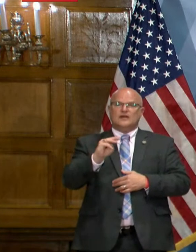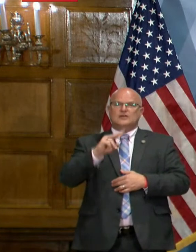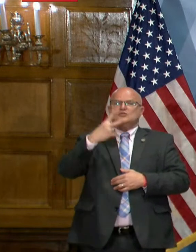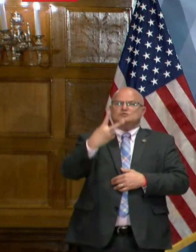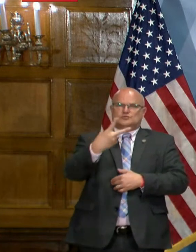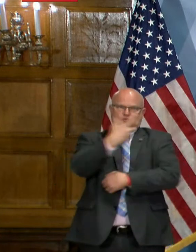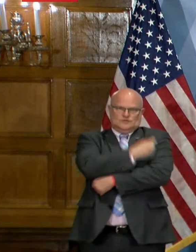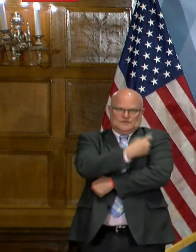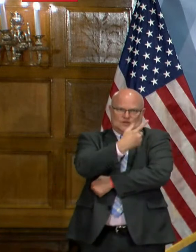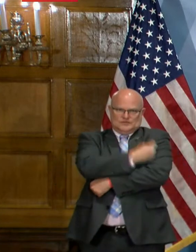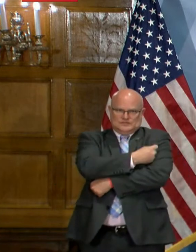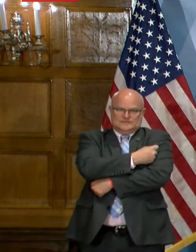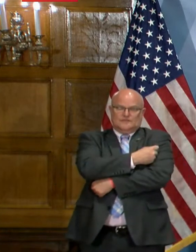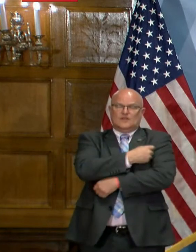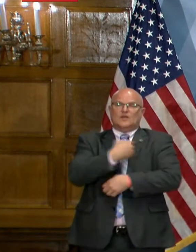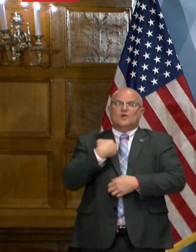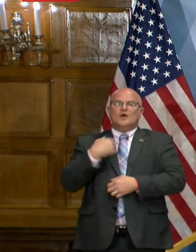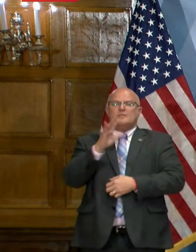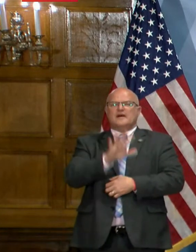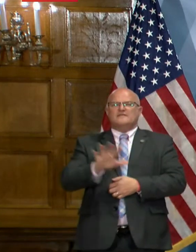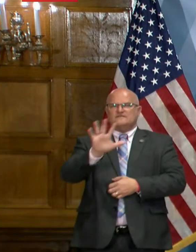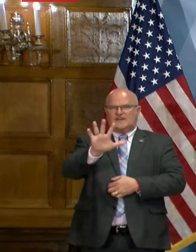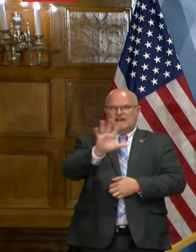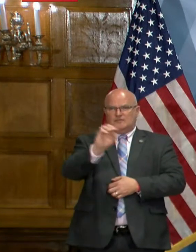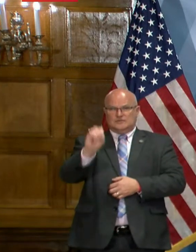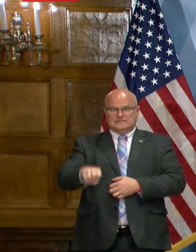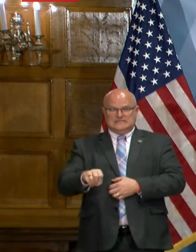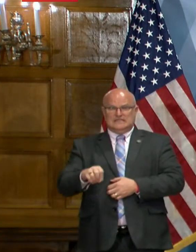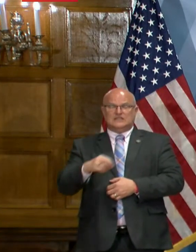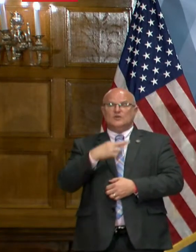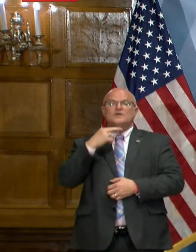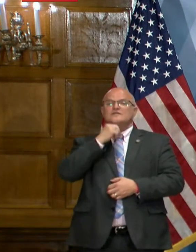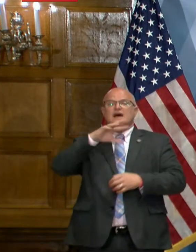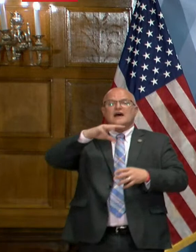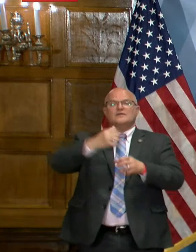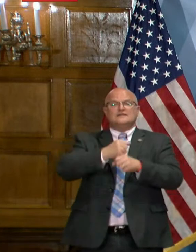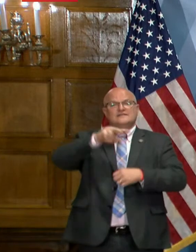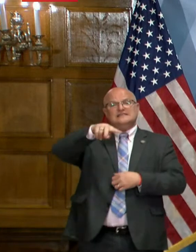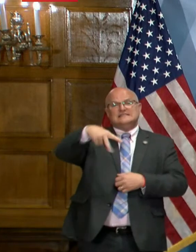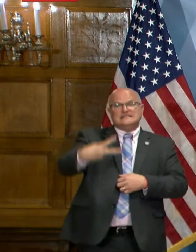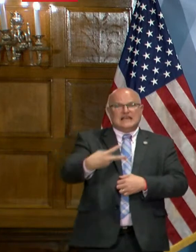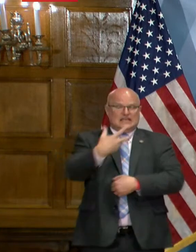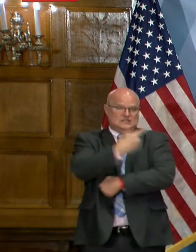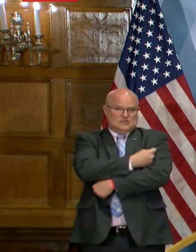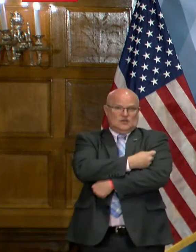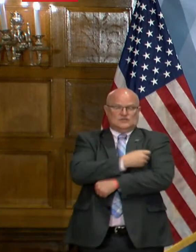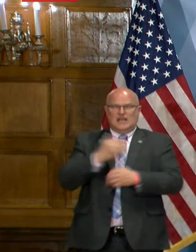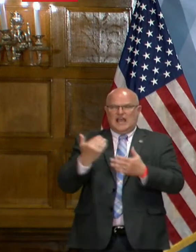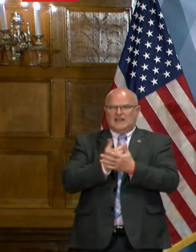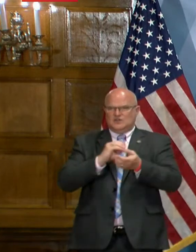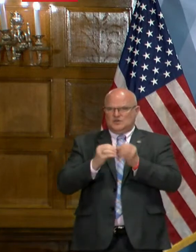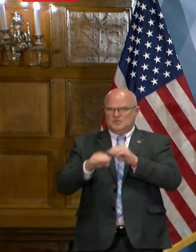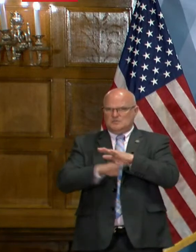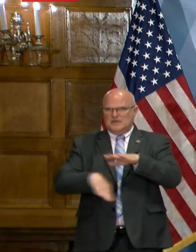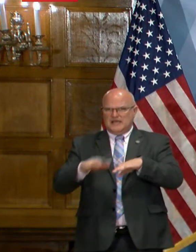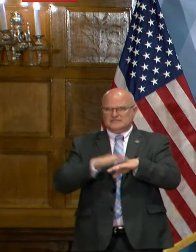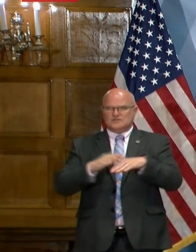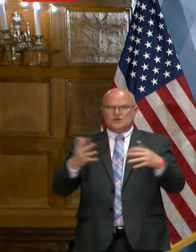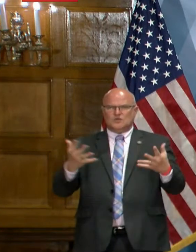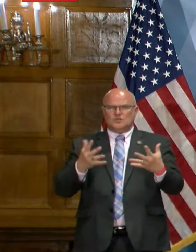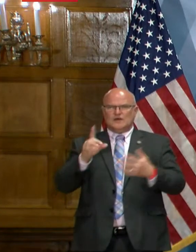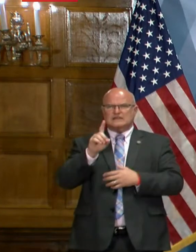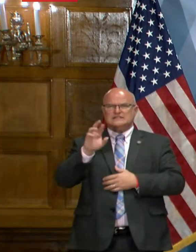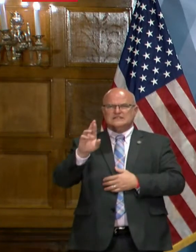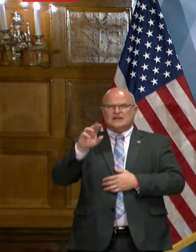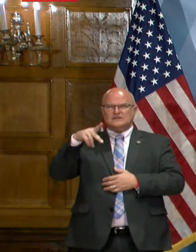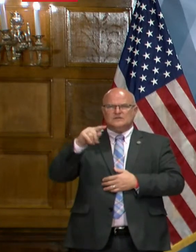CDC showed that we are about 5% of our patients are at risk for not receiving the second dose, and our newer numbers, based on what Dr. Porter